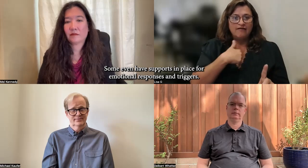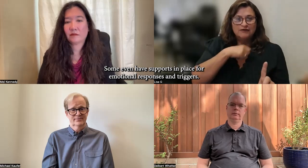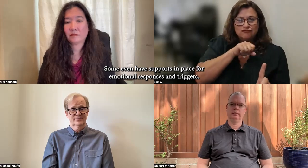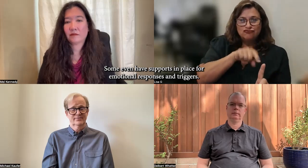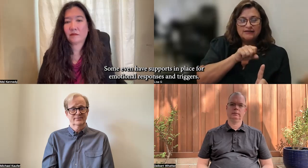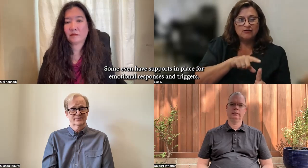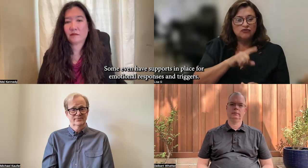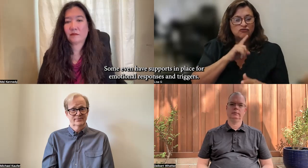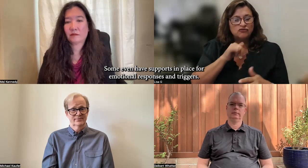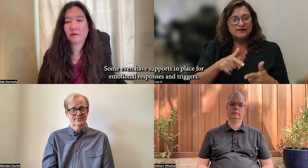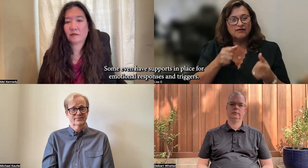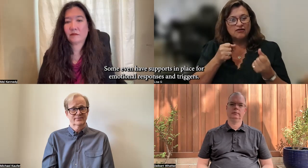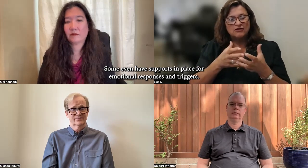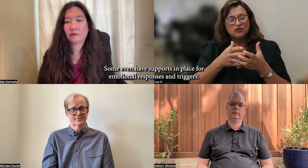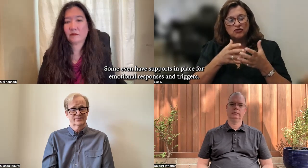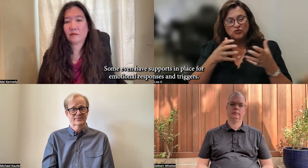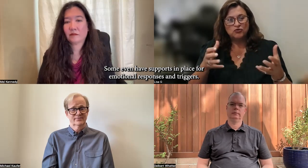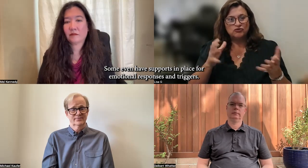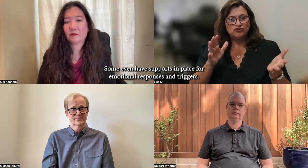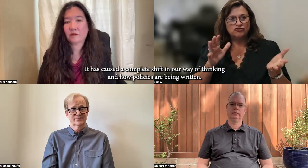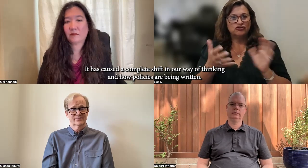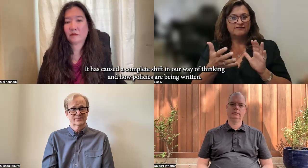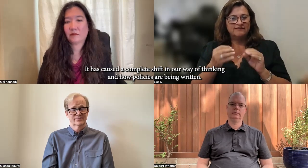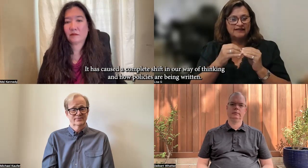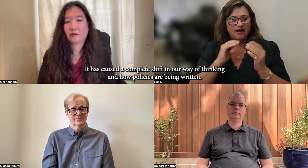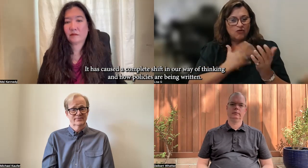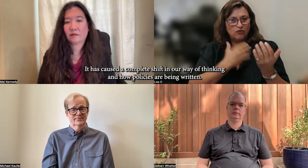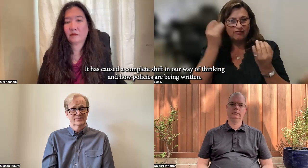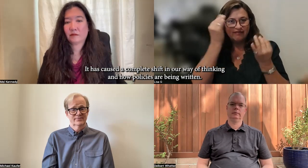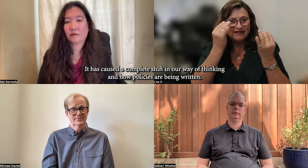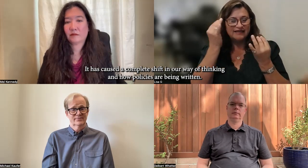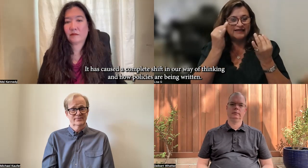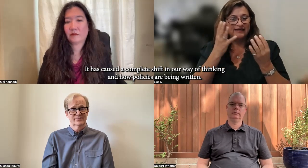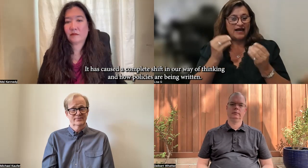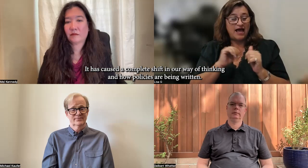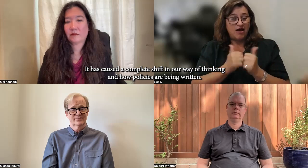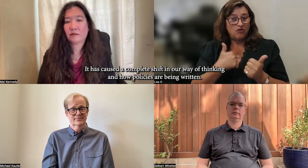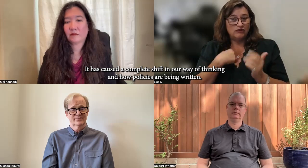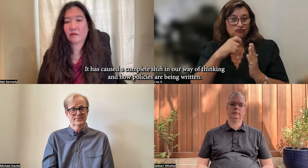for emotional responses and triggers. It has caused a complete shift in our way of thinking